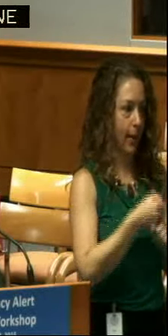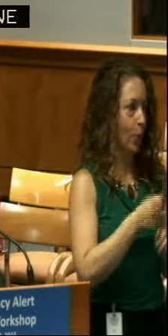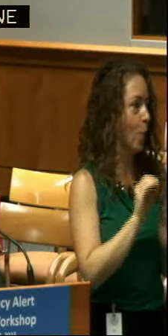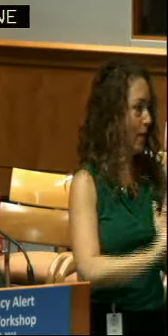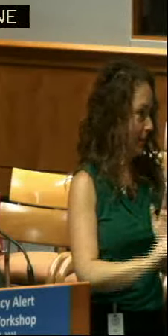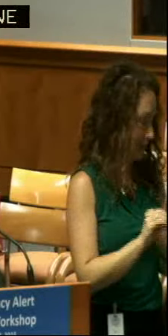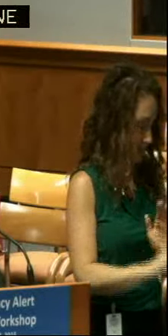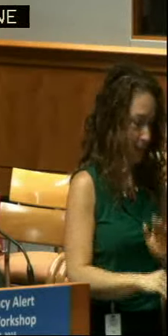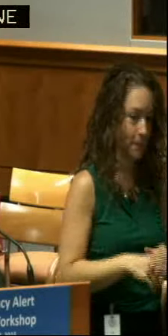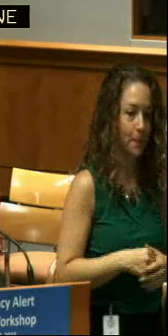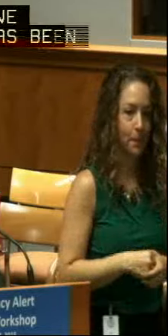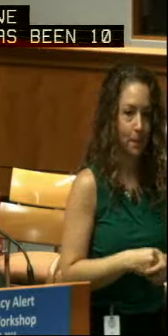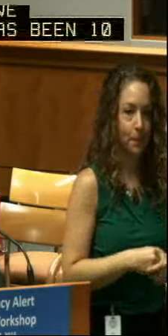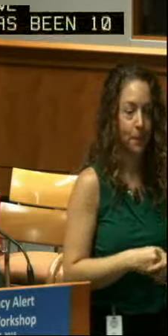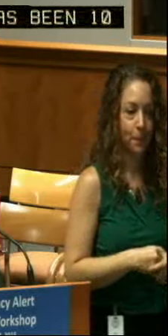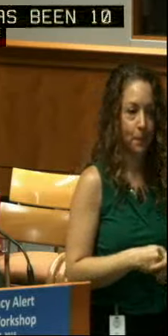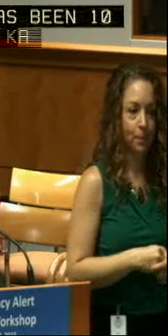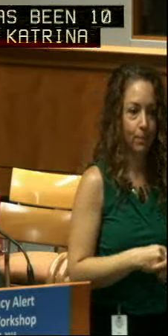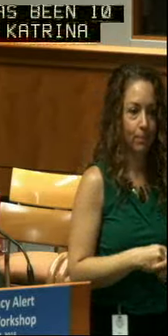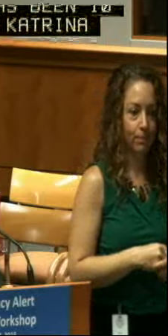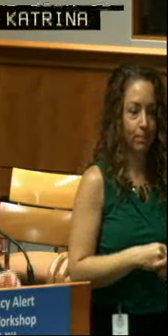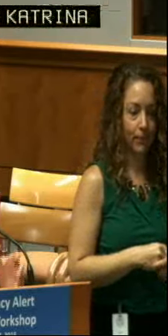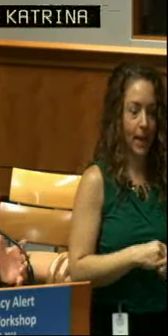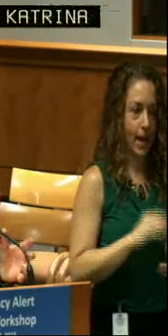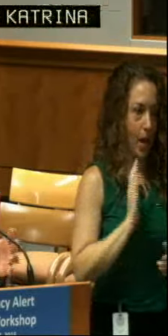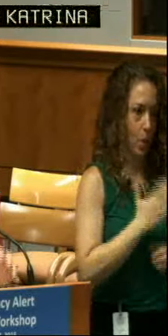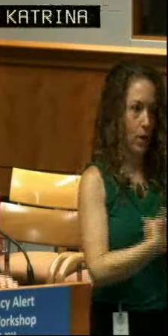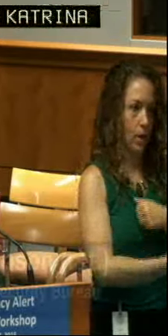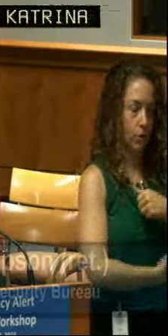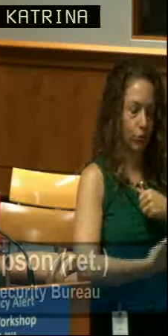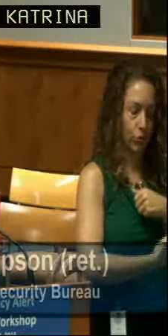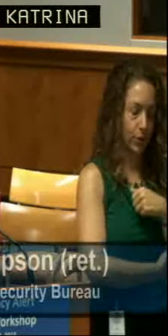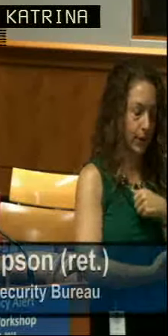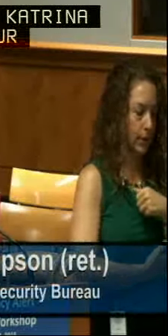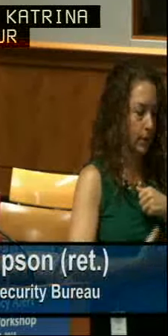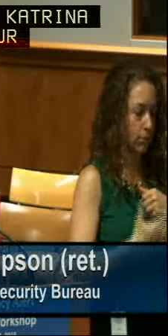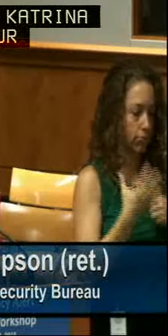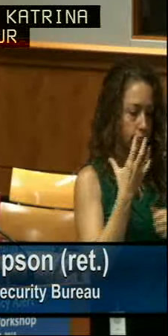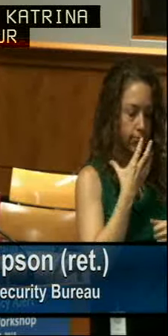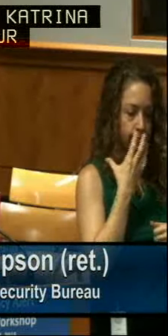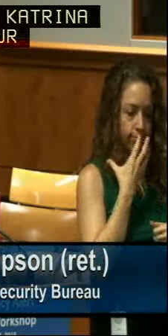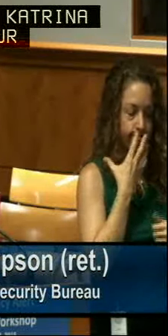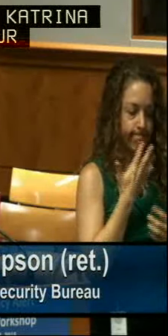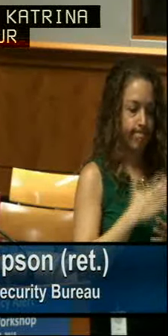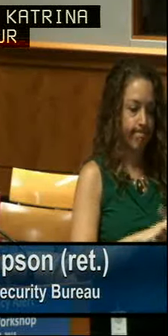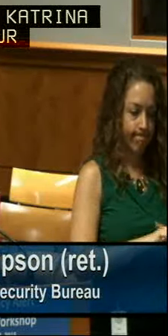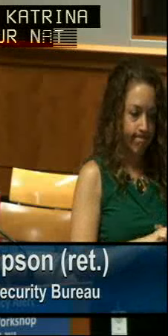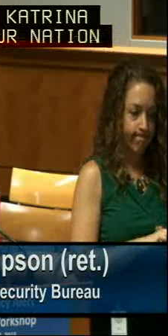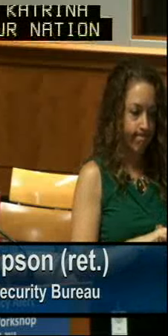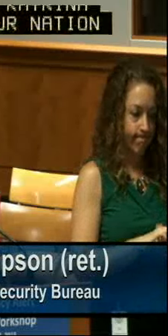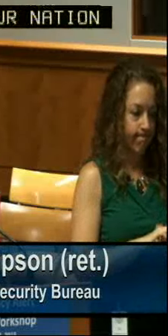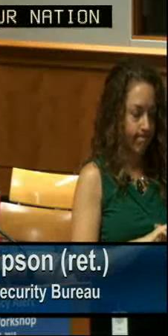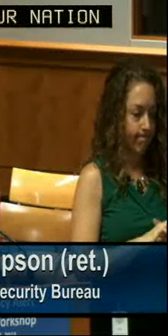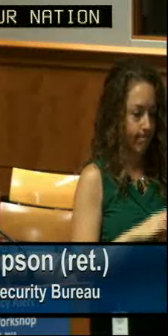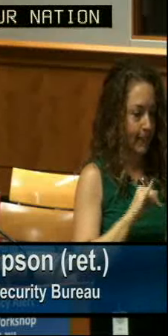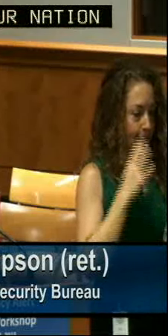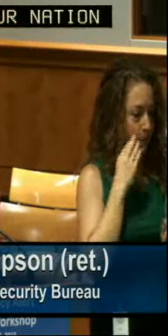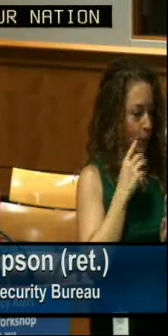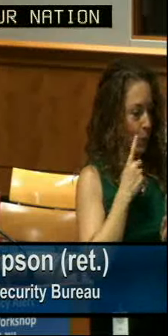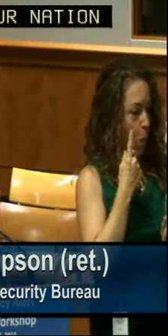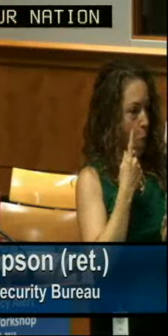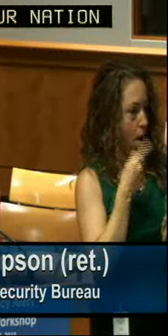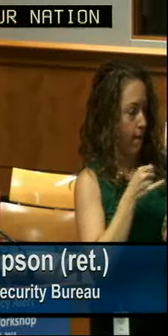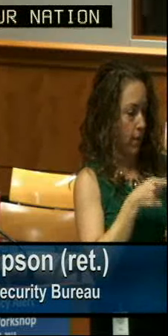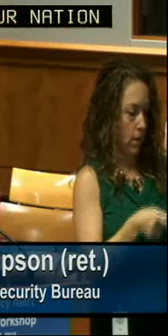Orleans, and our nation went through one of the most